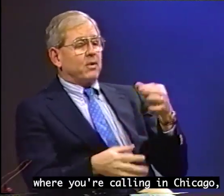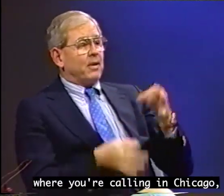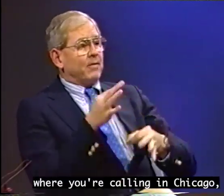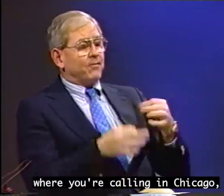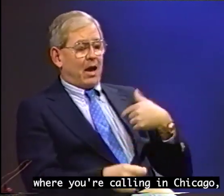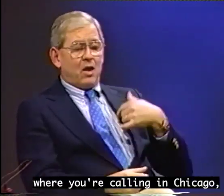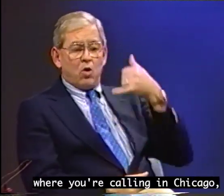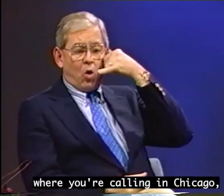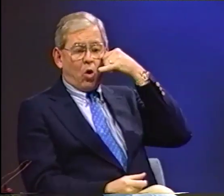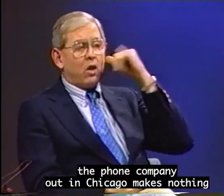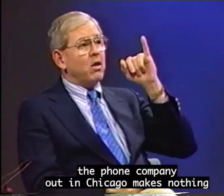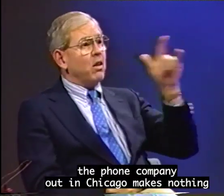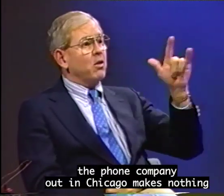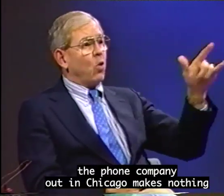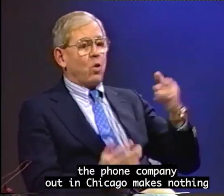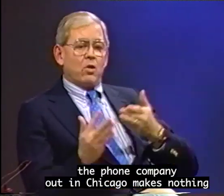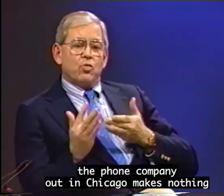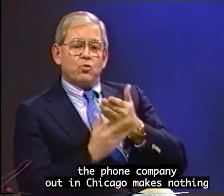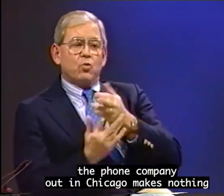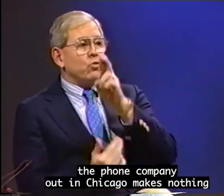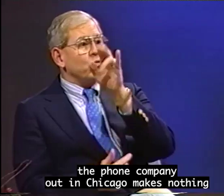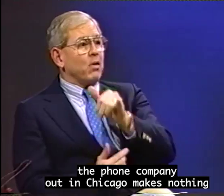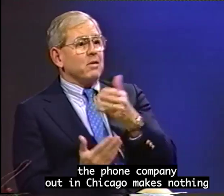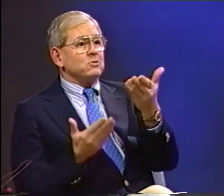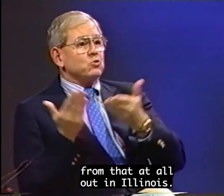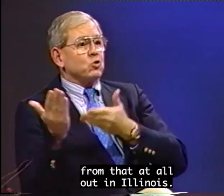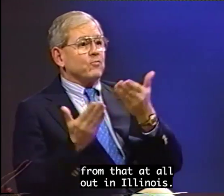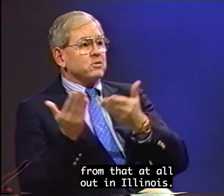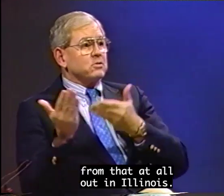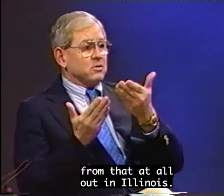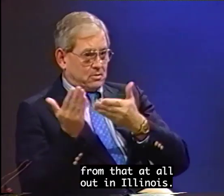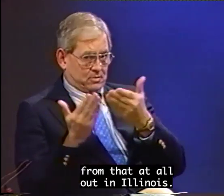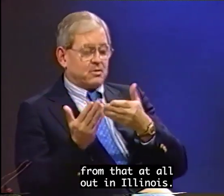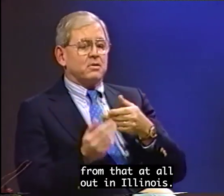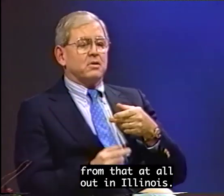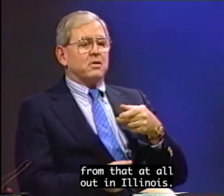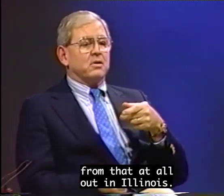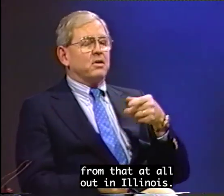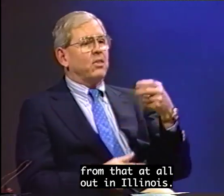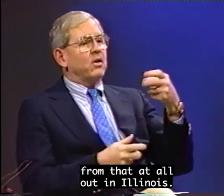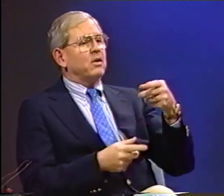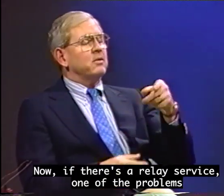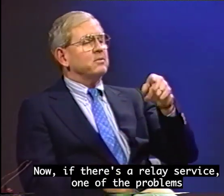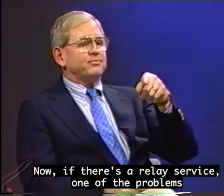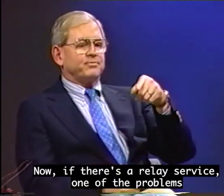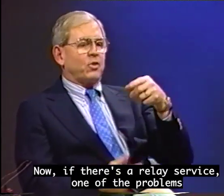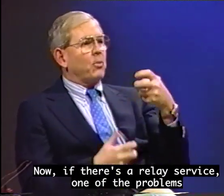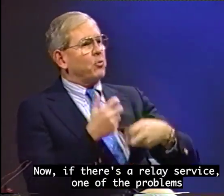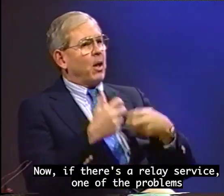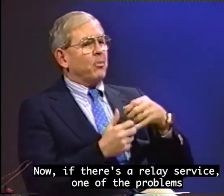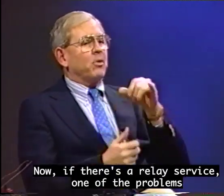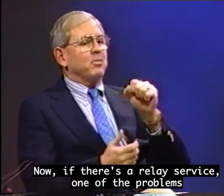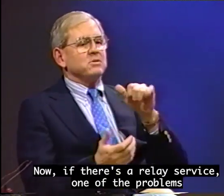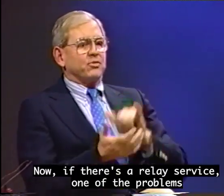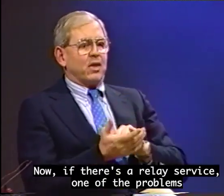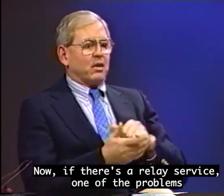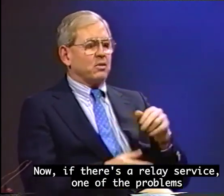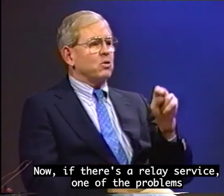calling in Chicago, the phone company out in Chicago makes nothing from that at all, out in Illinois. Now, if there's a relay service, one